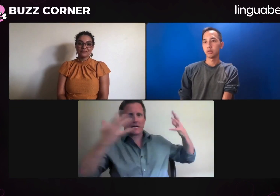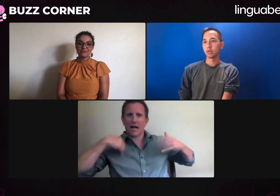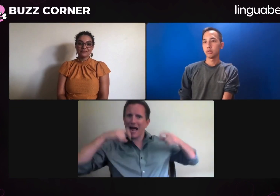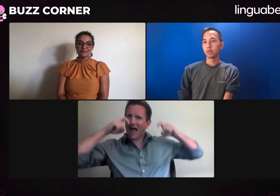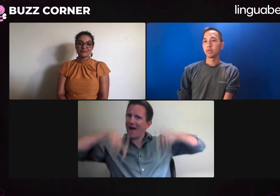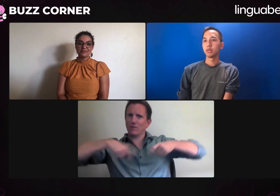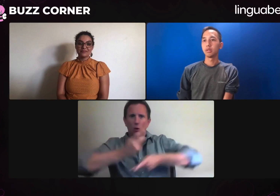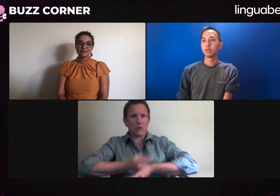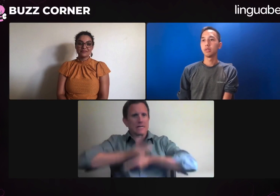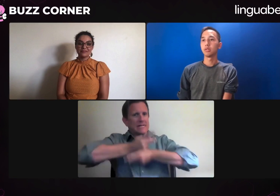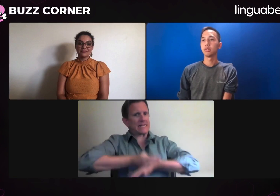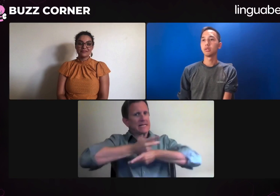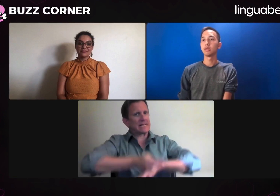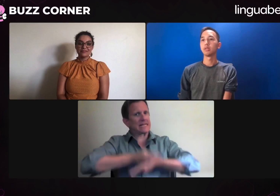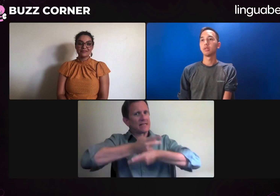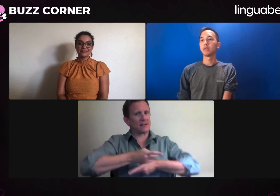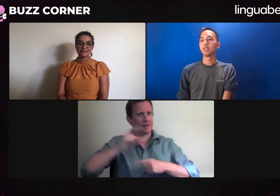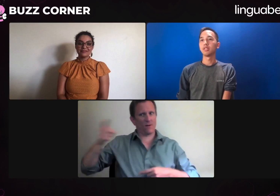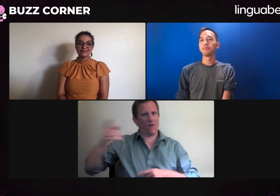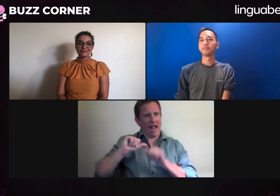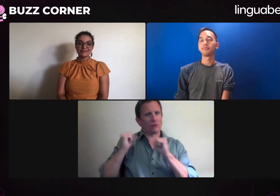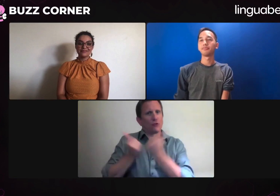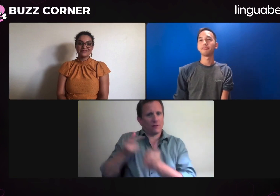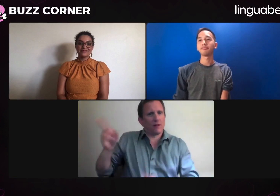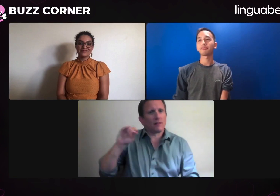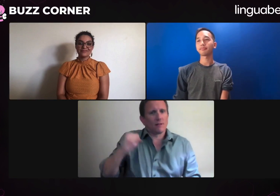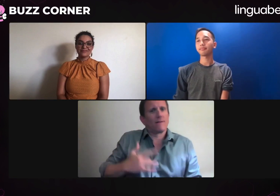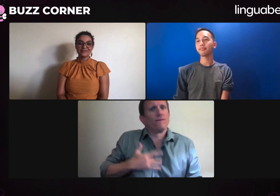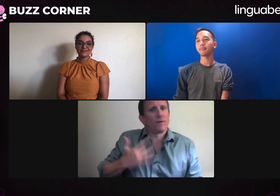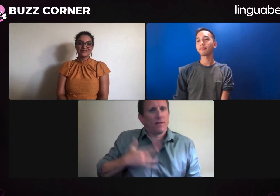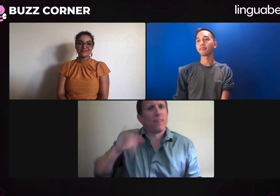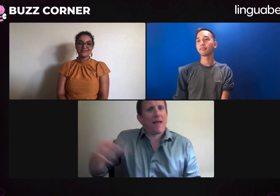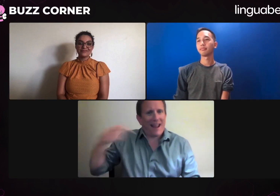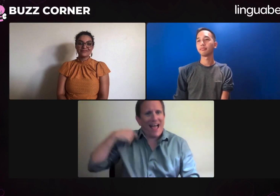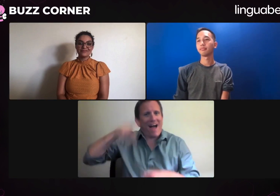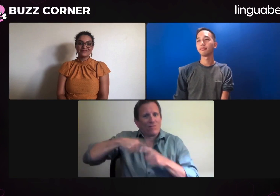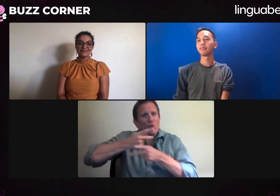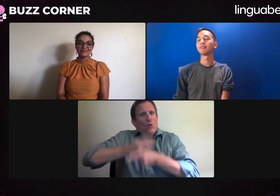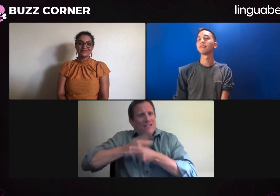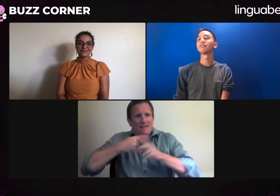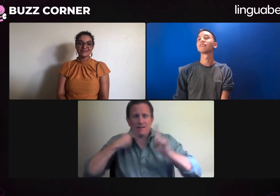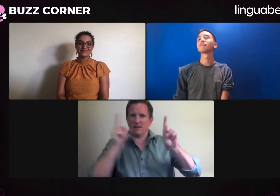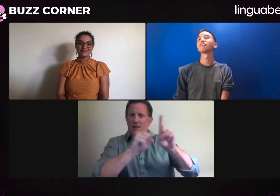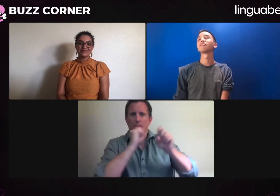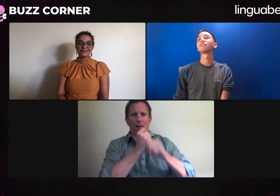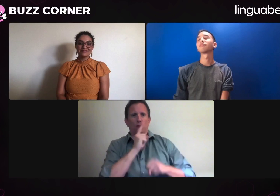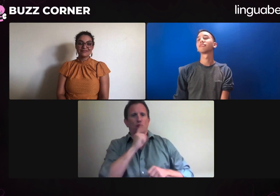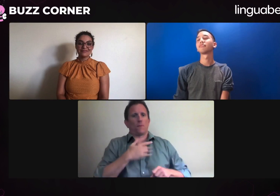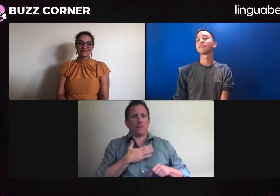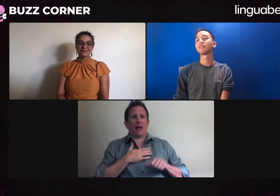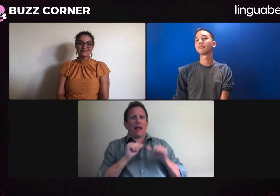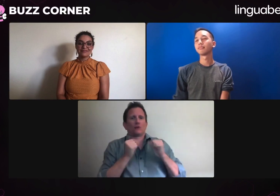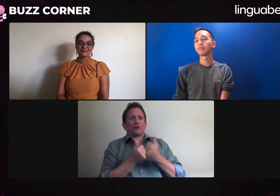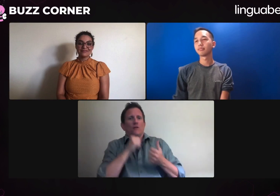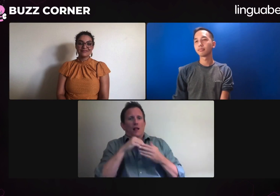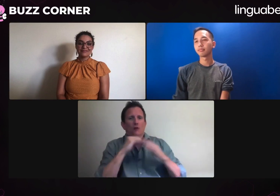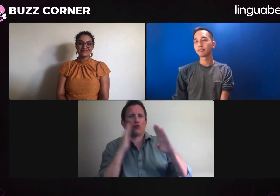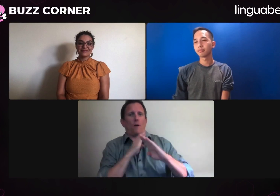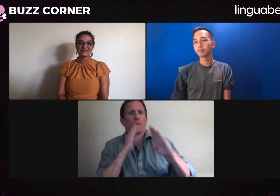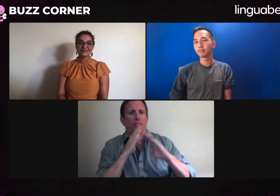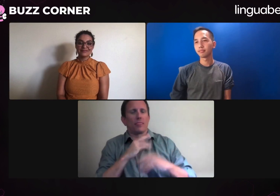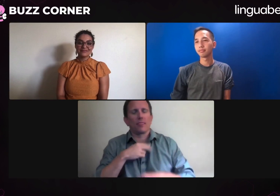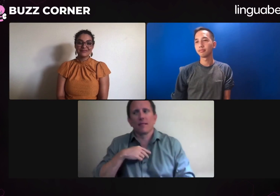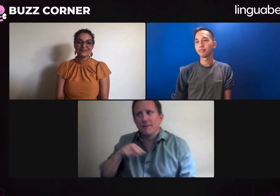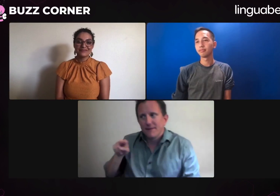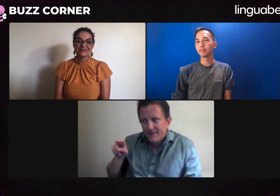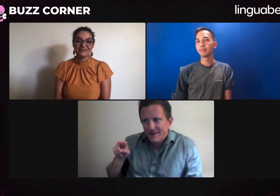And so they feel like, well, in our modern time, we have to be so careful. That's how they feel as an agency. We just have to